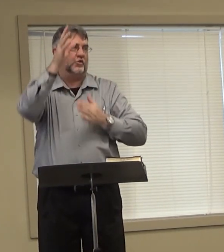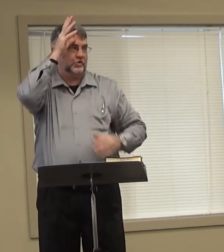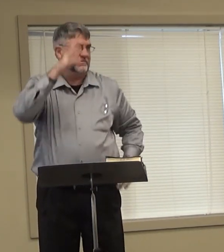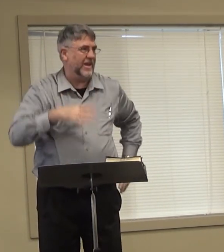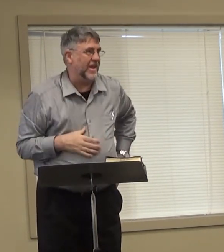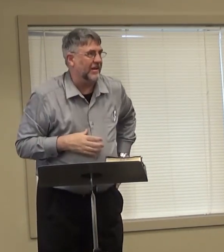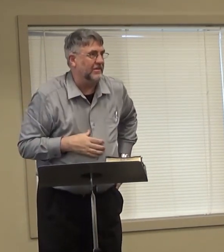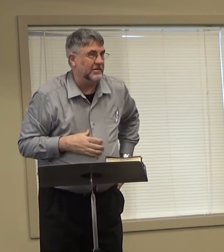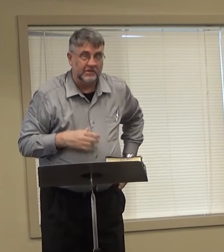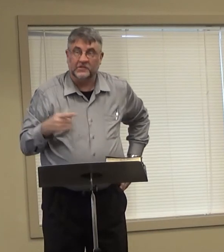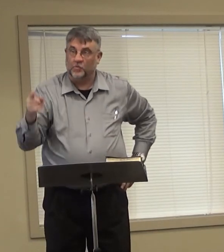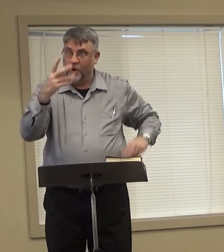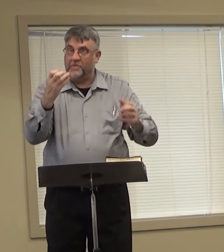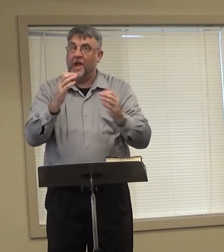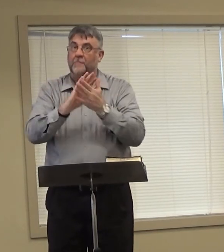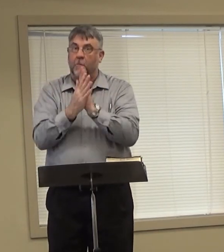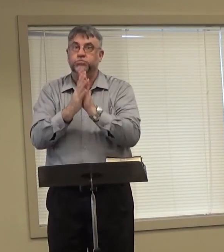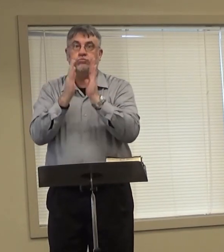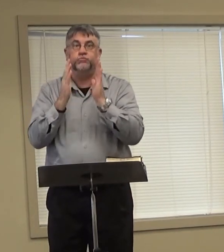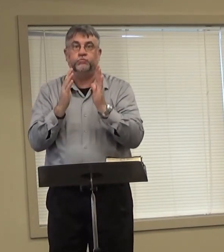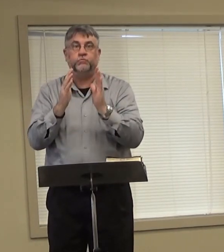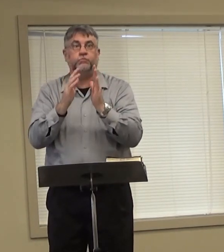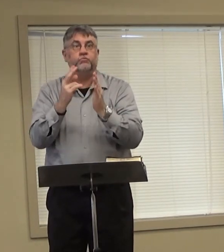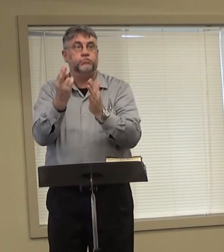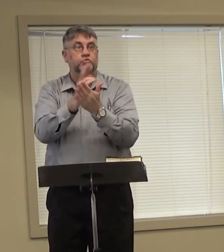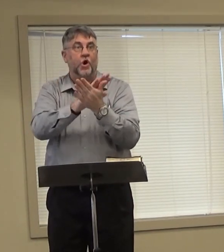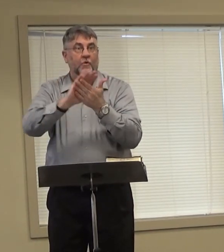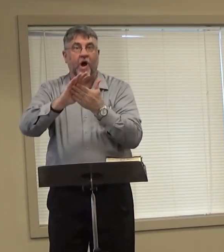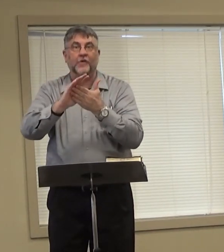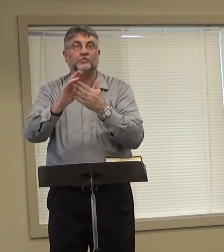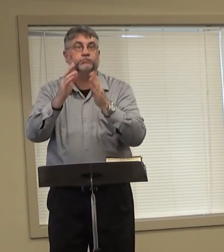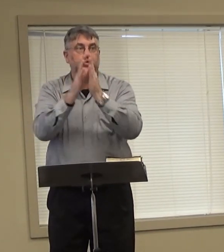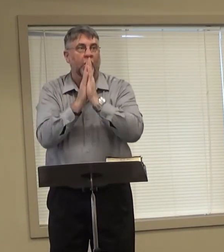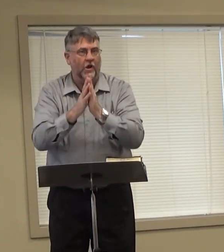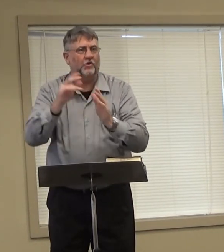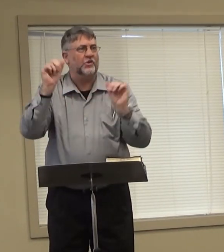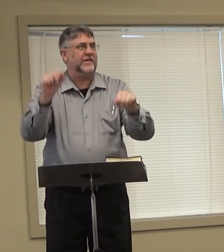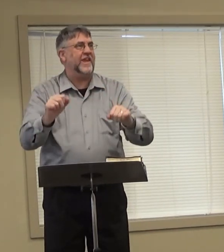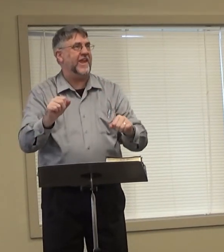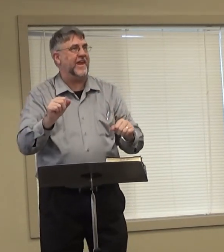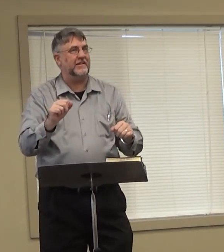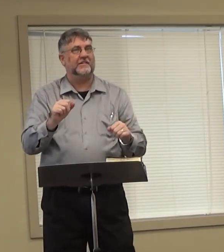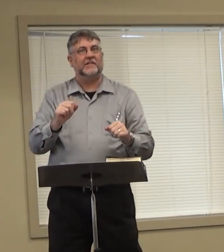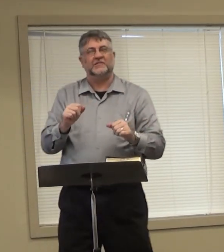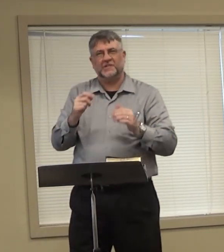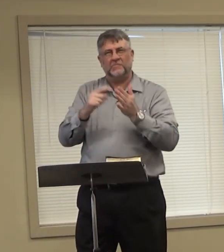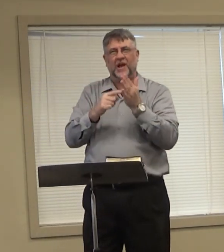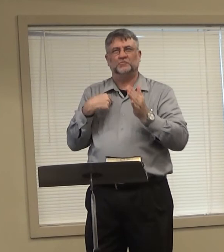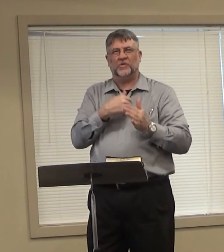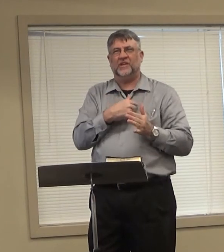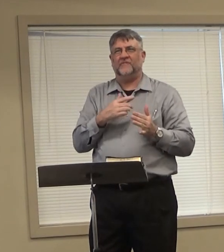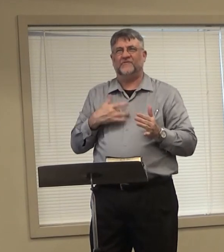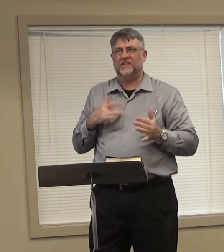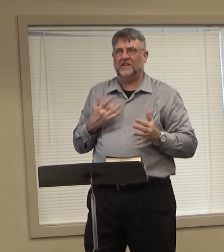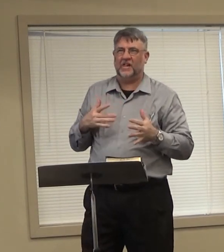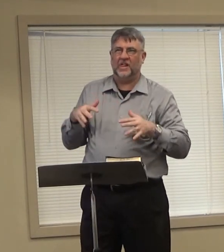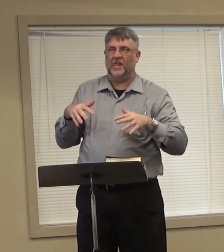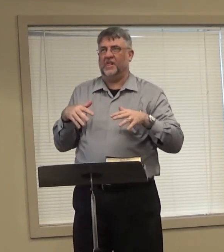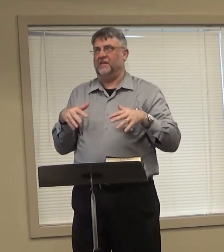So that's what it means when a prayer for righteous men is powerful and effective. And you are righteous and you can